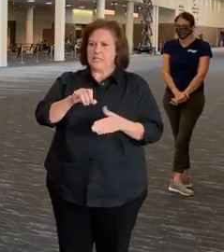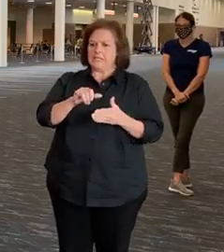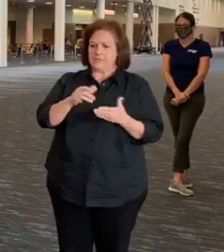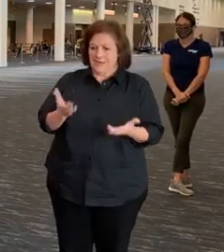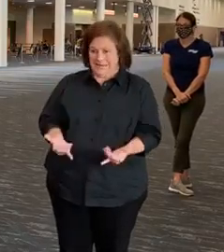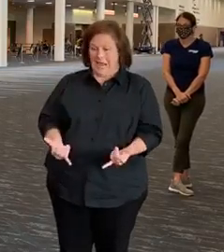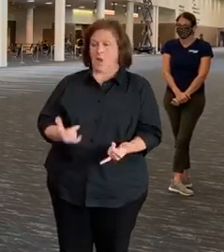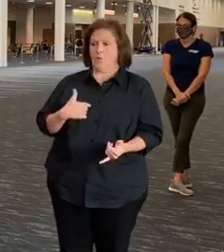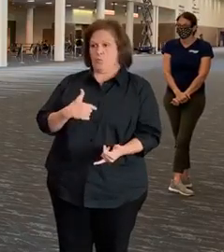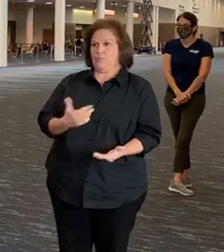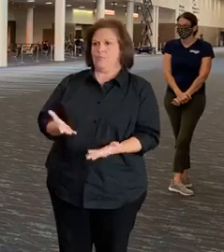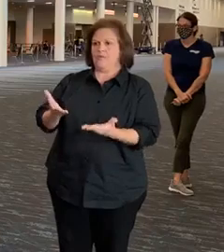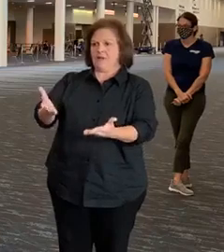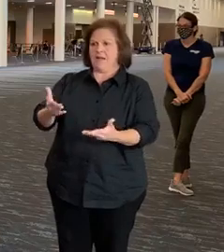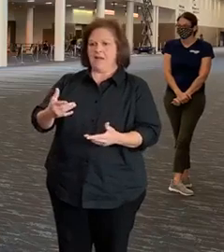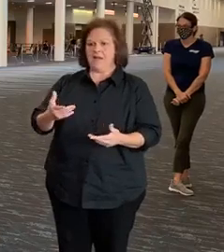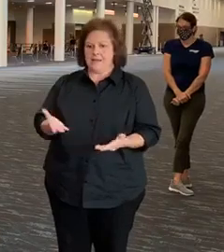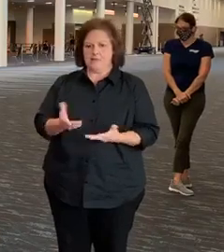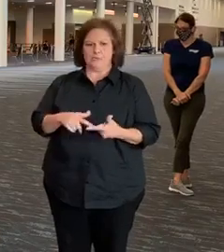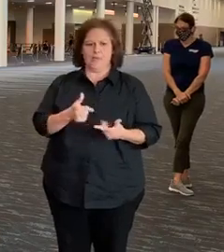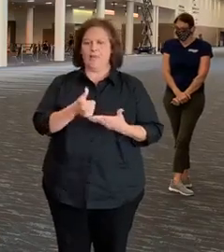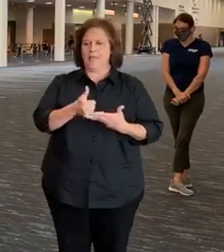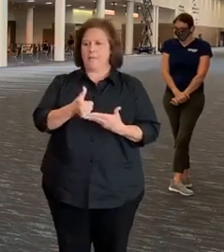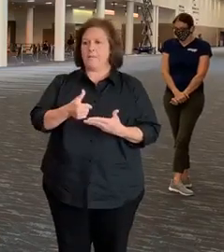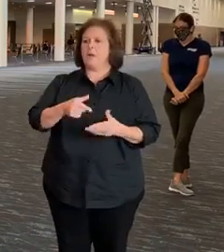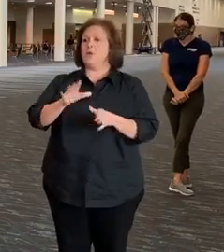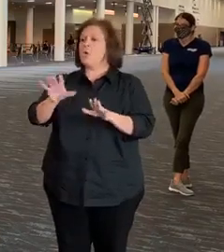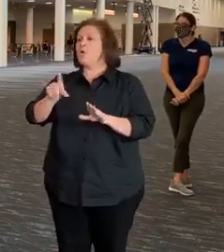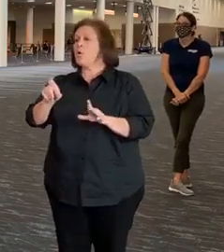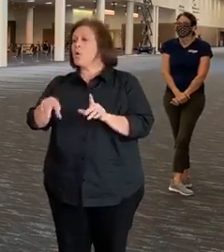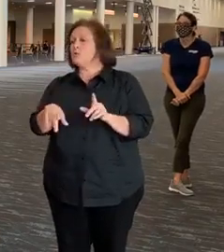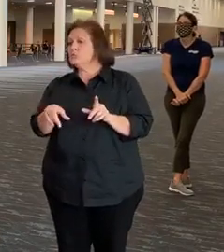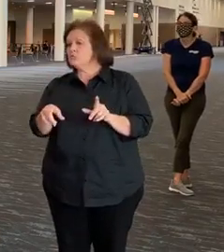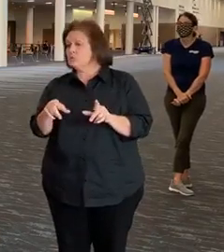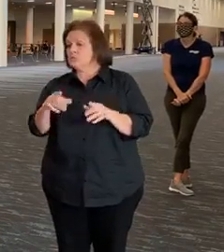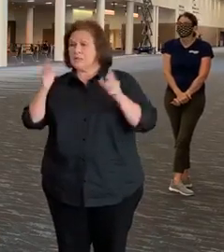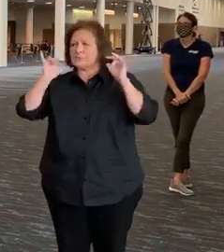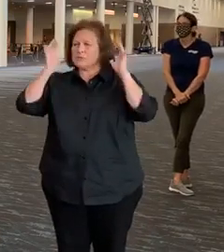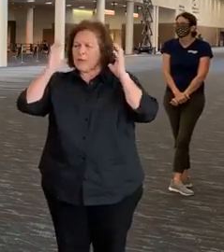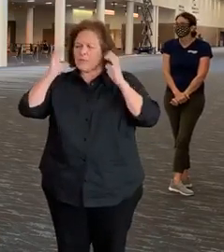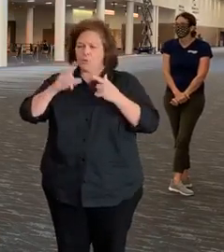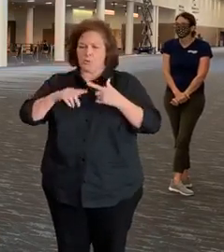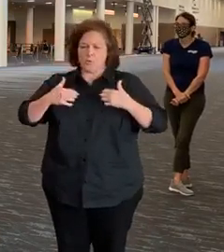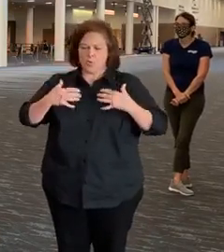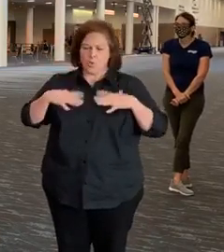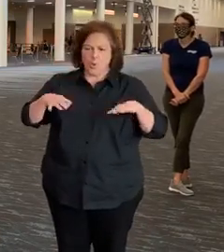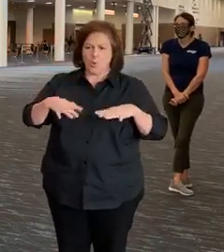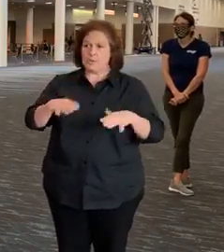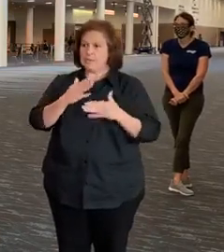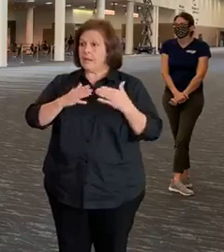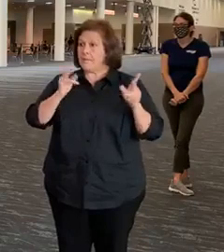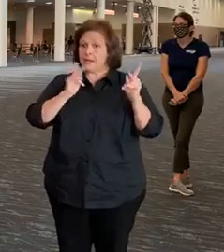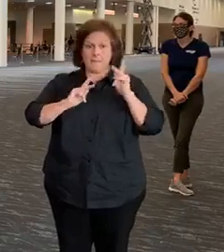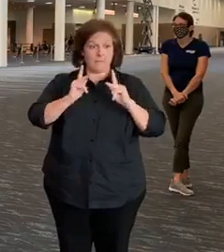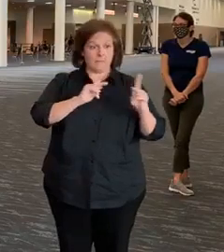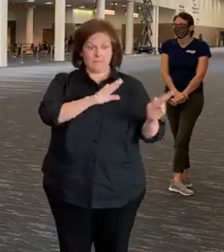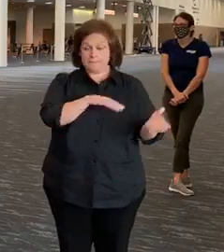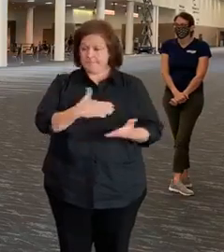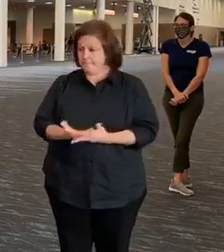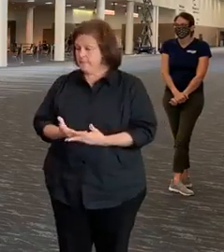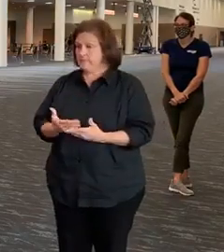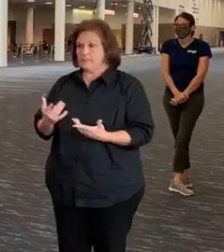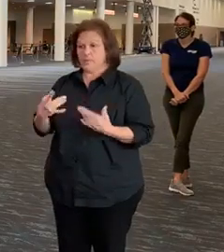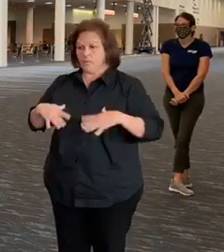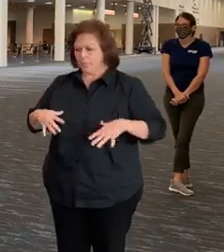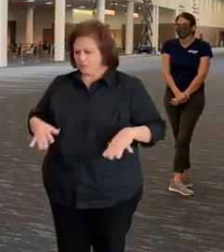providing at a resource center like this, which, to your question, is shampoo, clothes. Some people came here post-storm with the clothes they had